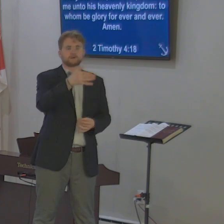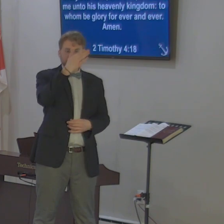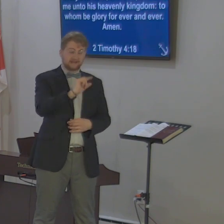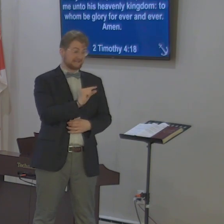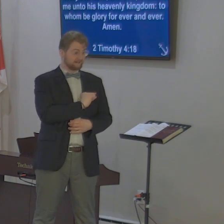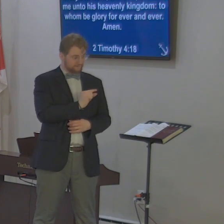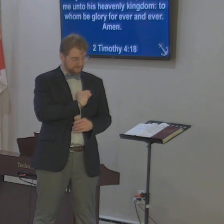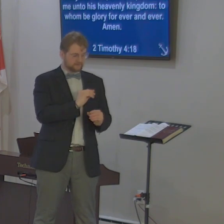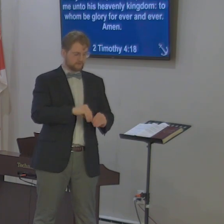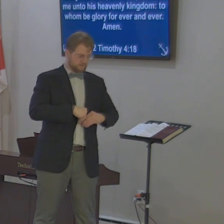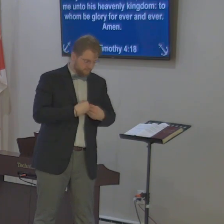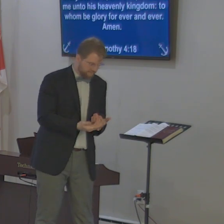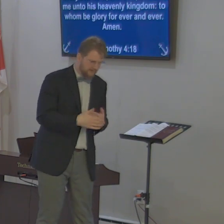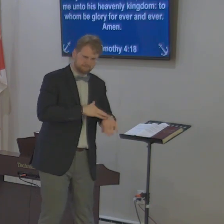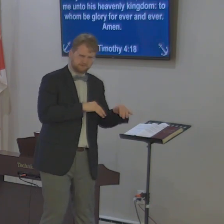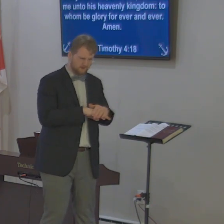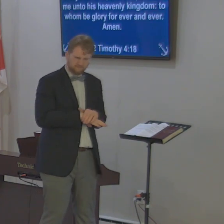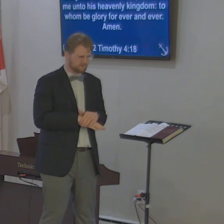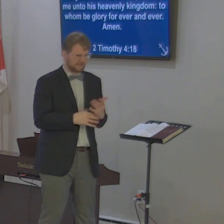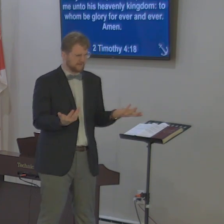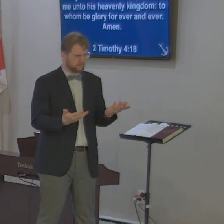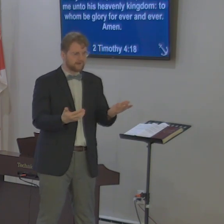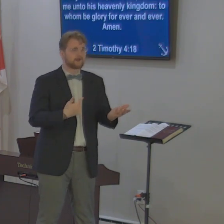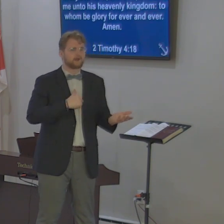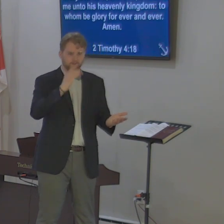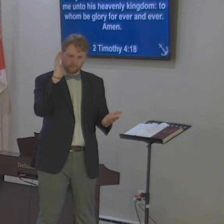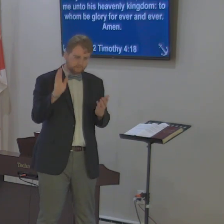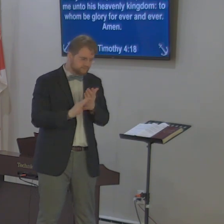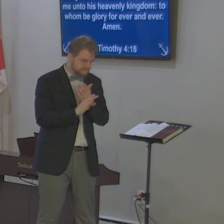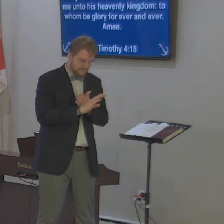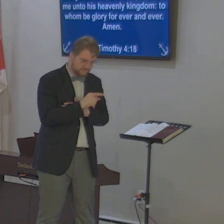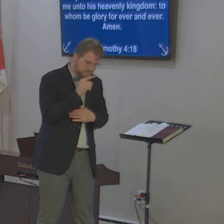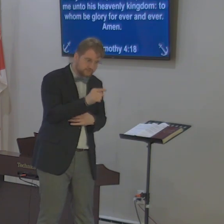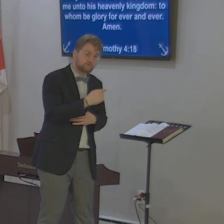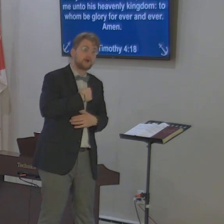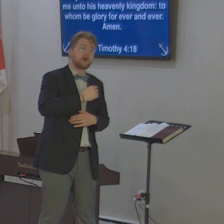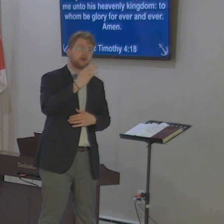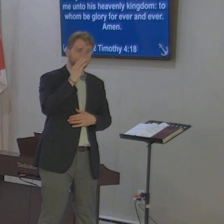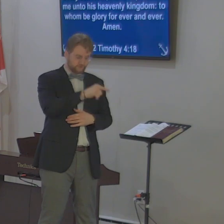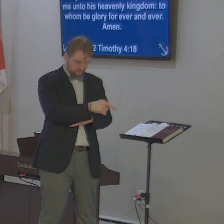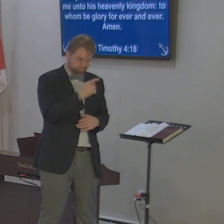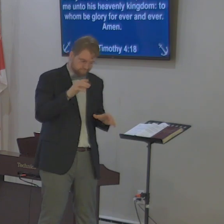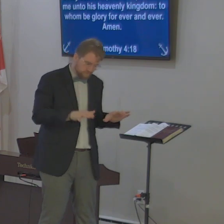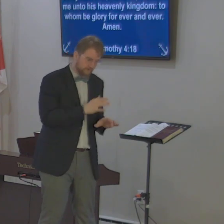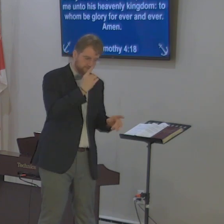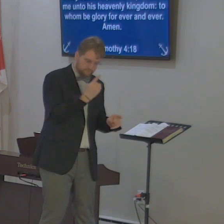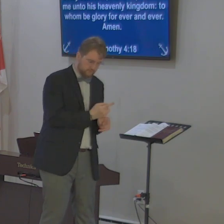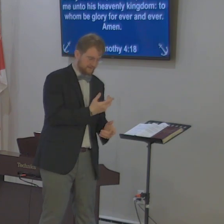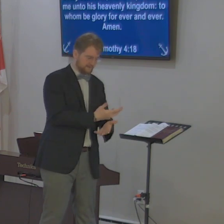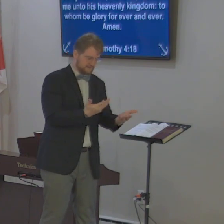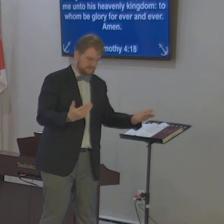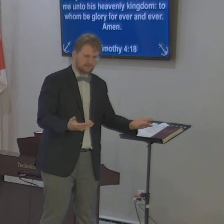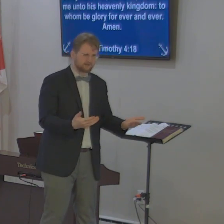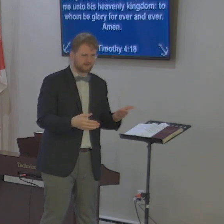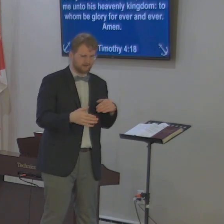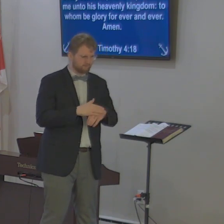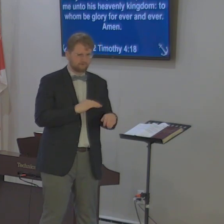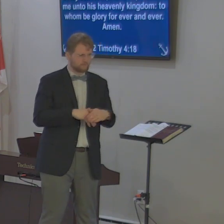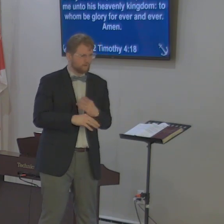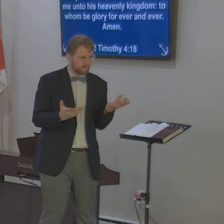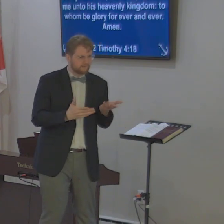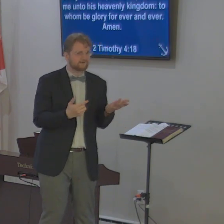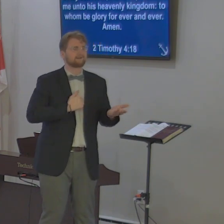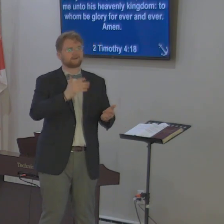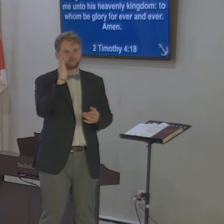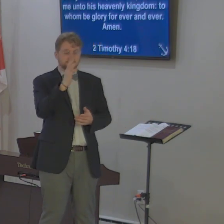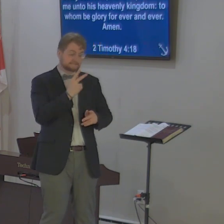him comfort. I protect you. Comfort in what? You're doing something. Comfort in what? I'll